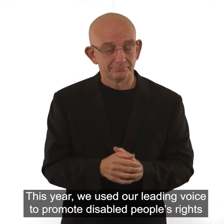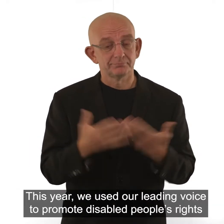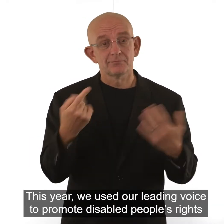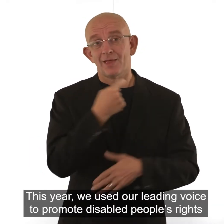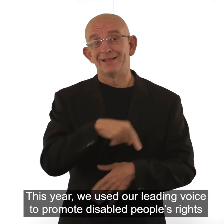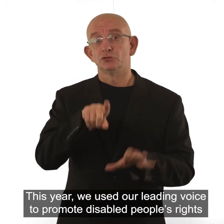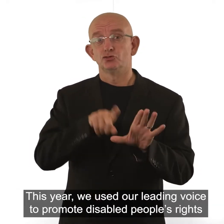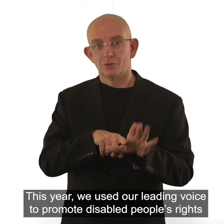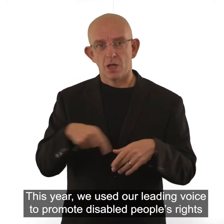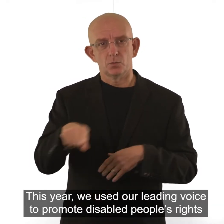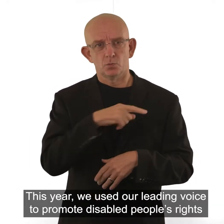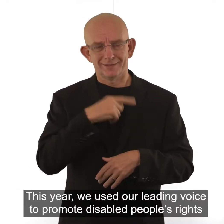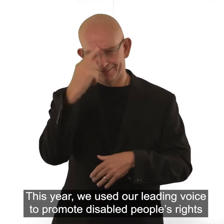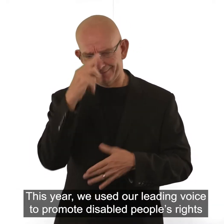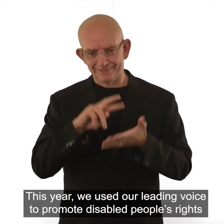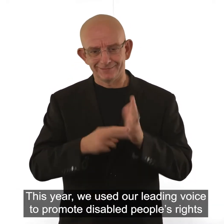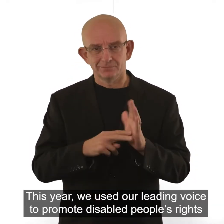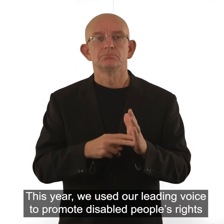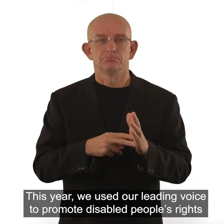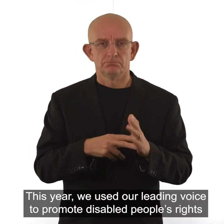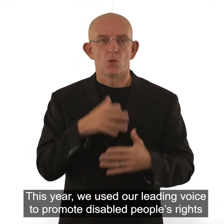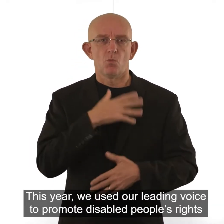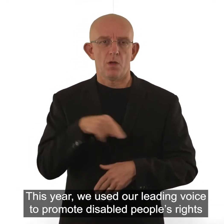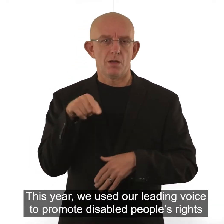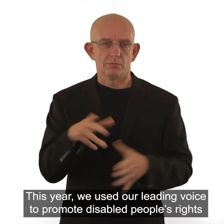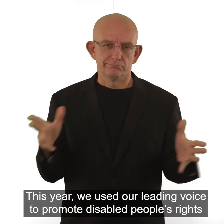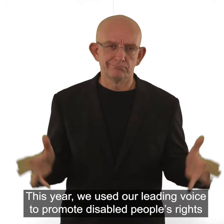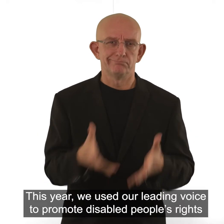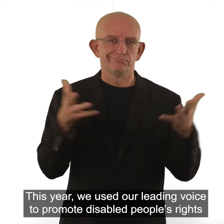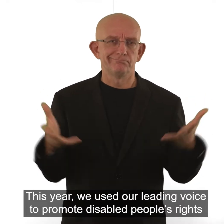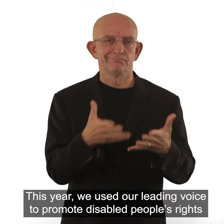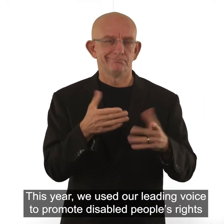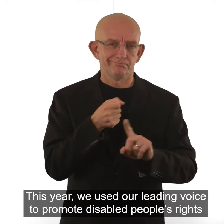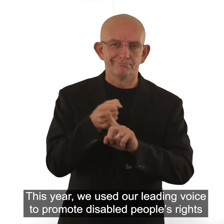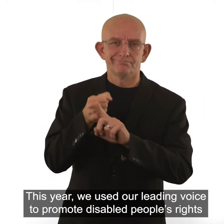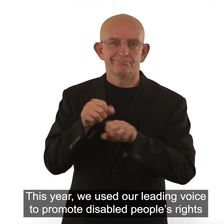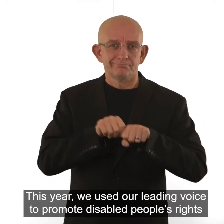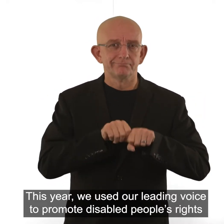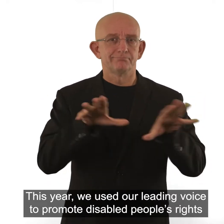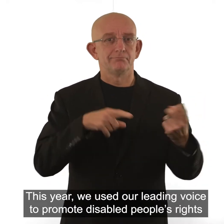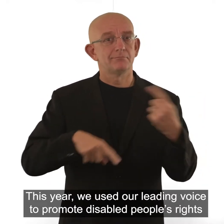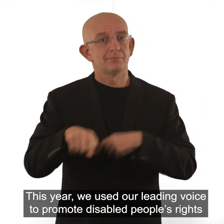This year, we used our leading voice to promote disabled people's rights.